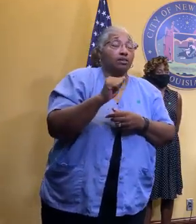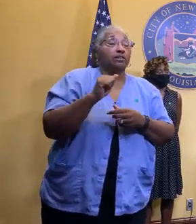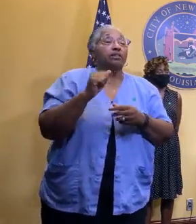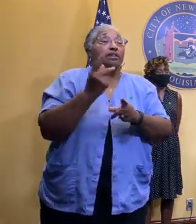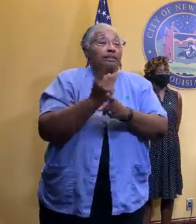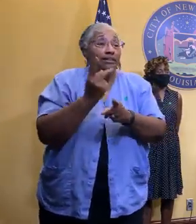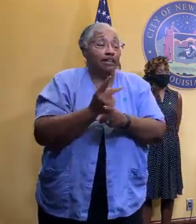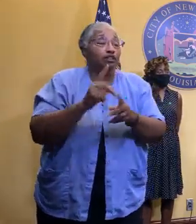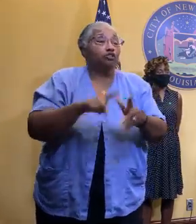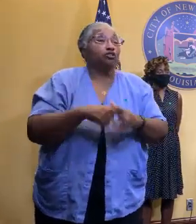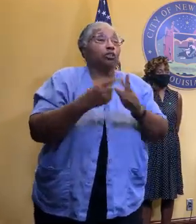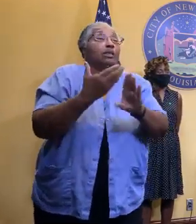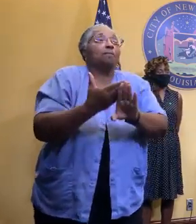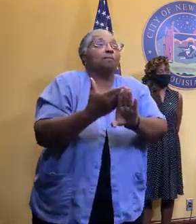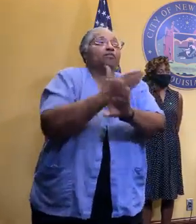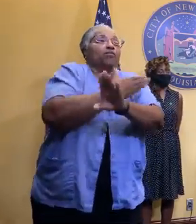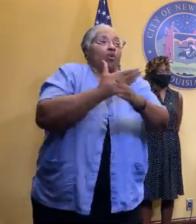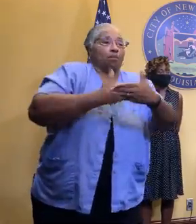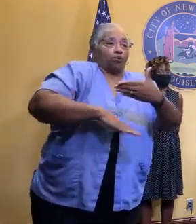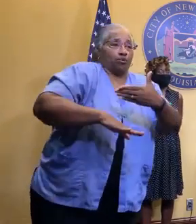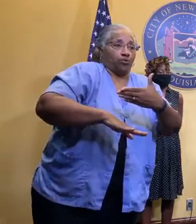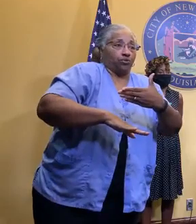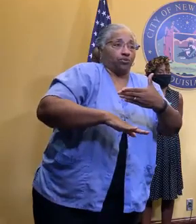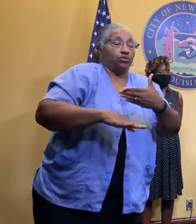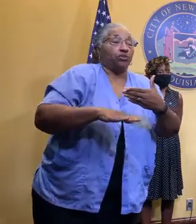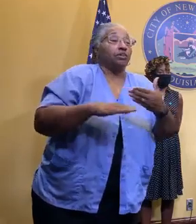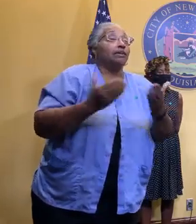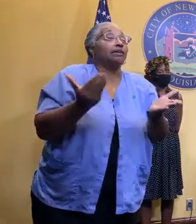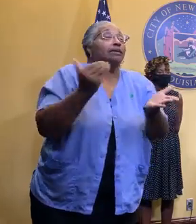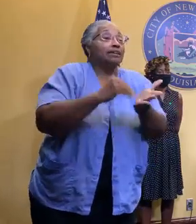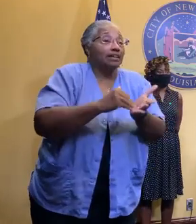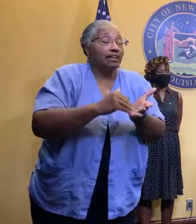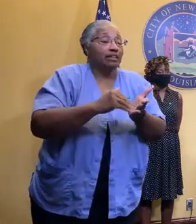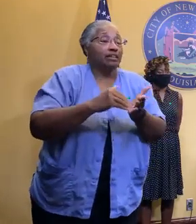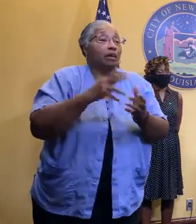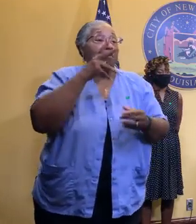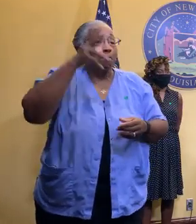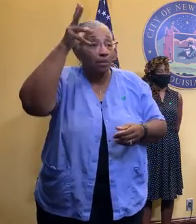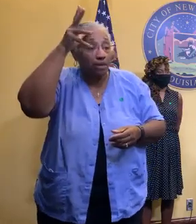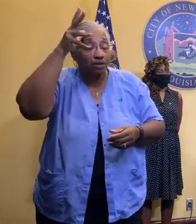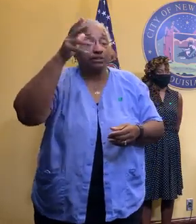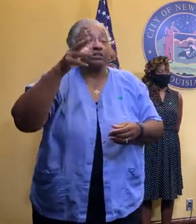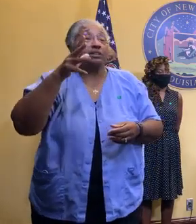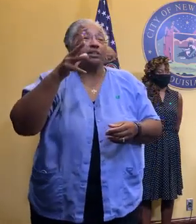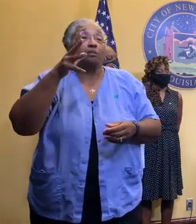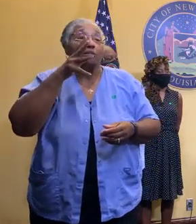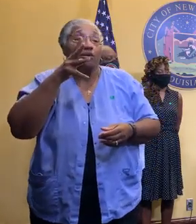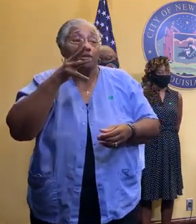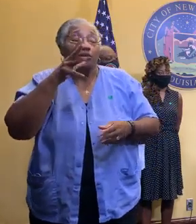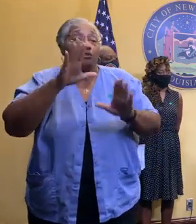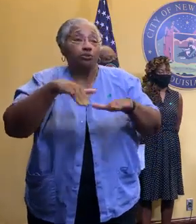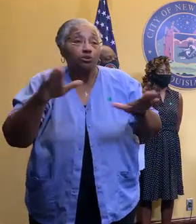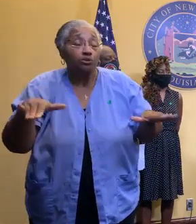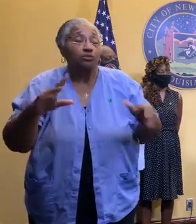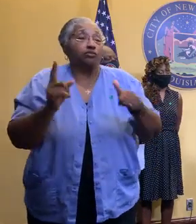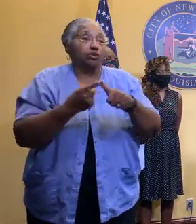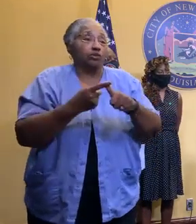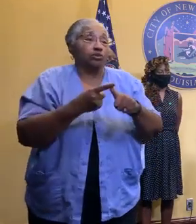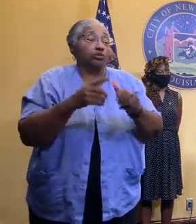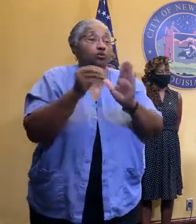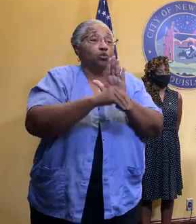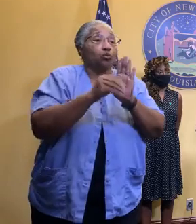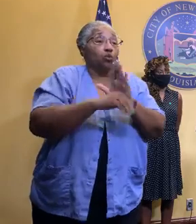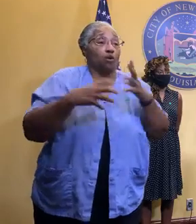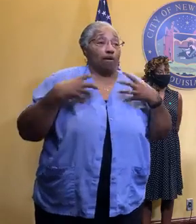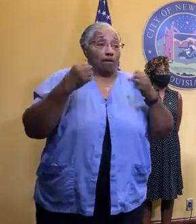are born. And that means how we're putting, again, families and those mothers and those parents first. The New Orleans Health Department